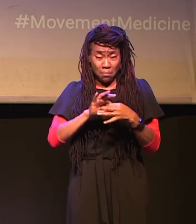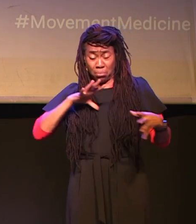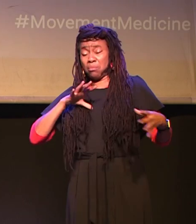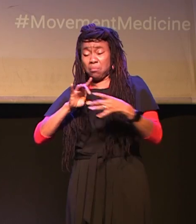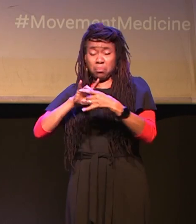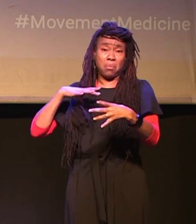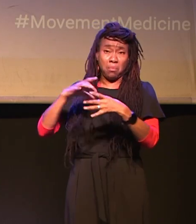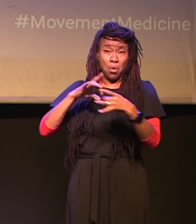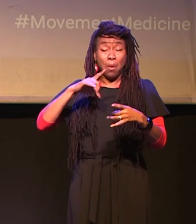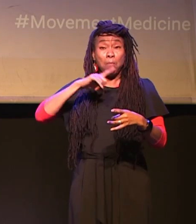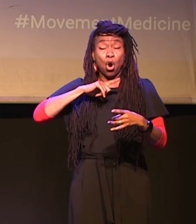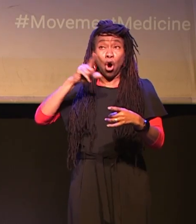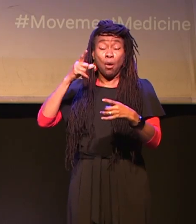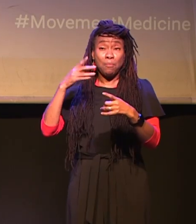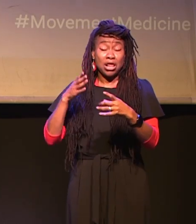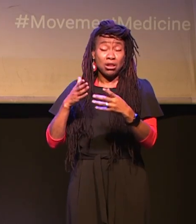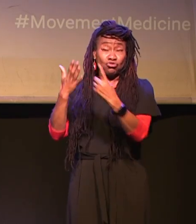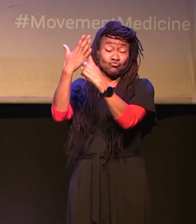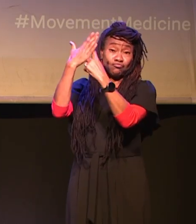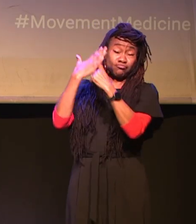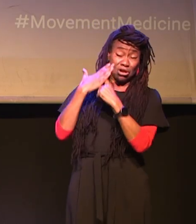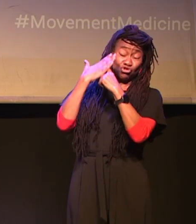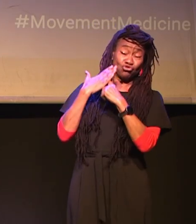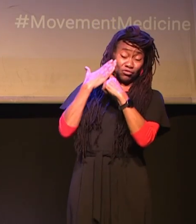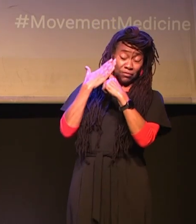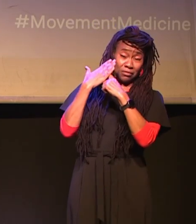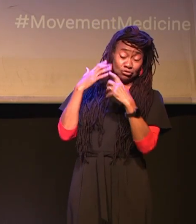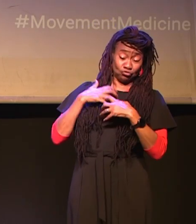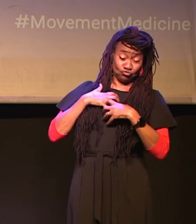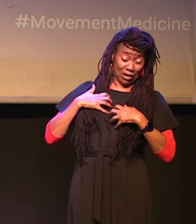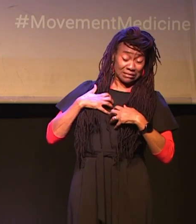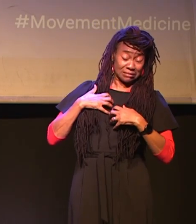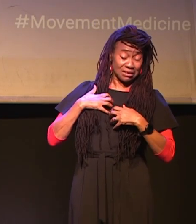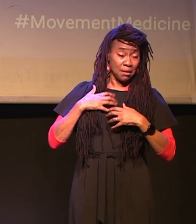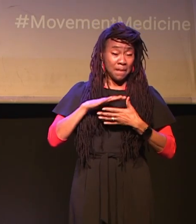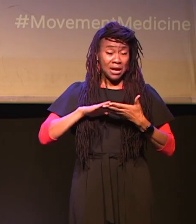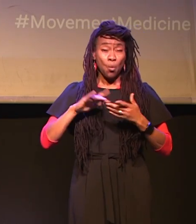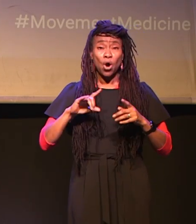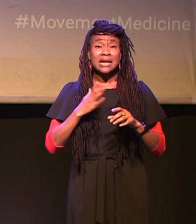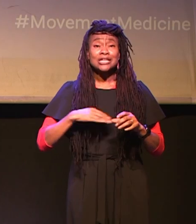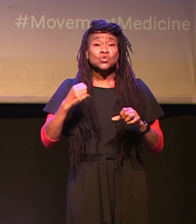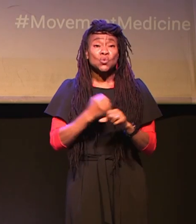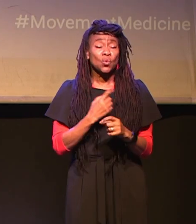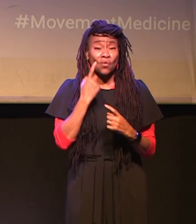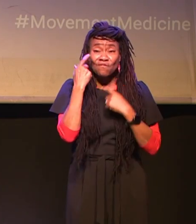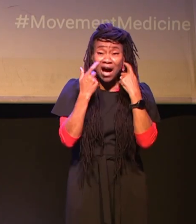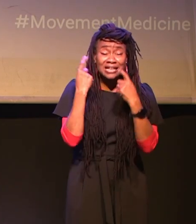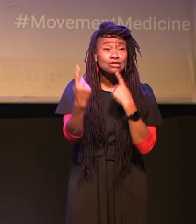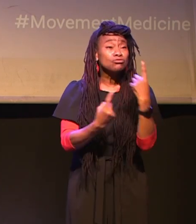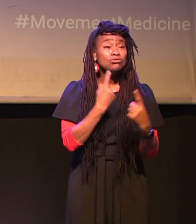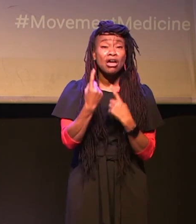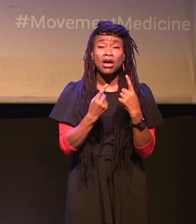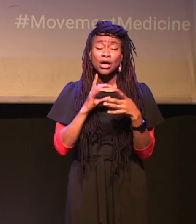to what is the work that we need to do to be able to find each other in the dark with less resources, and